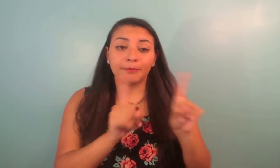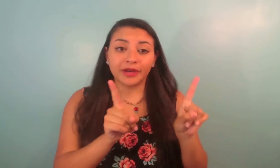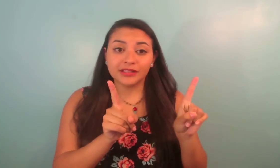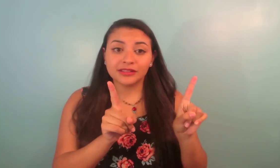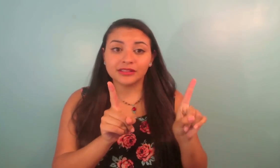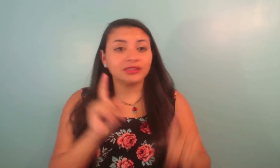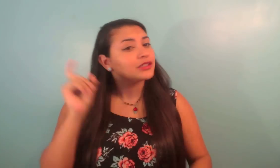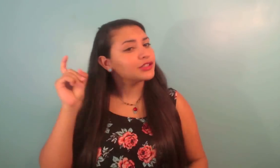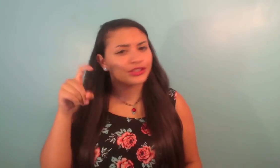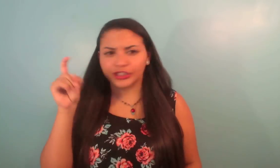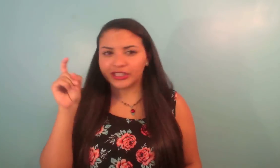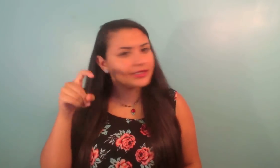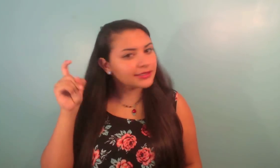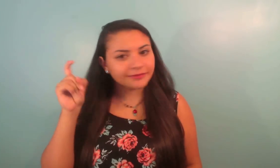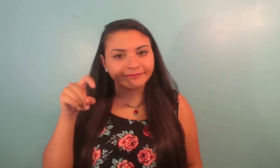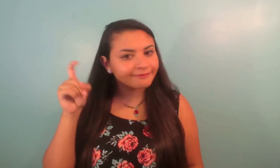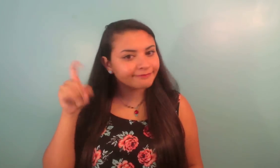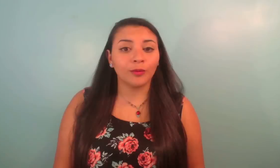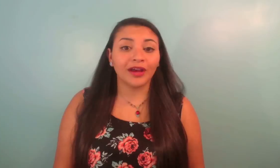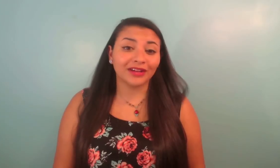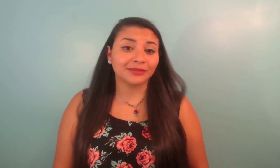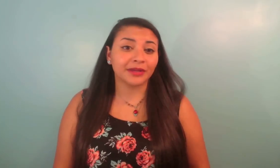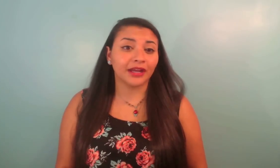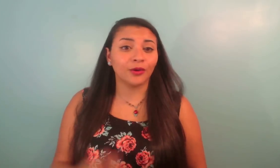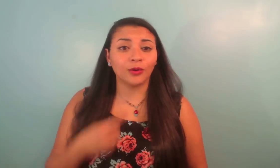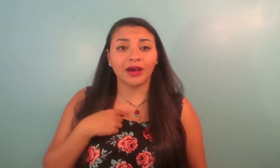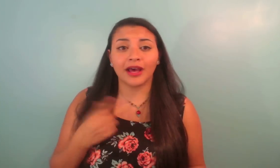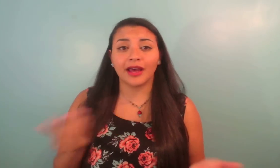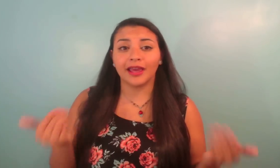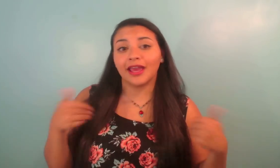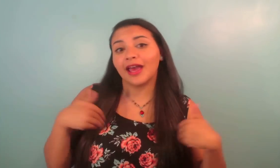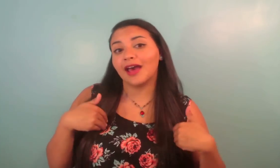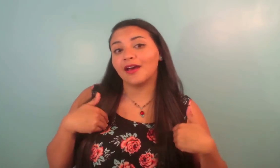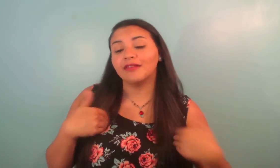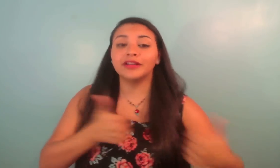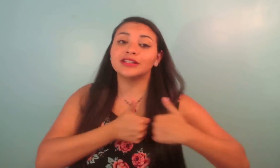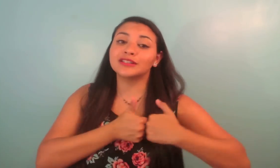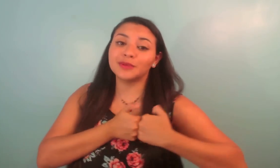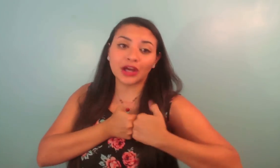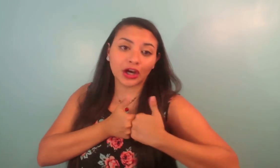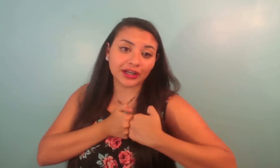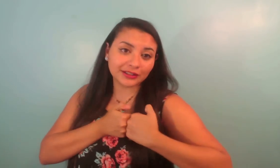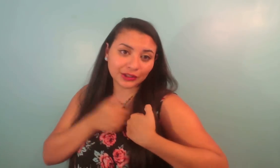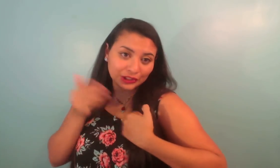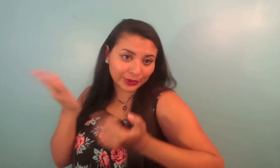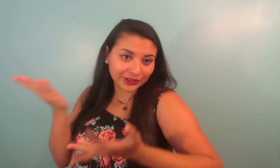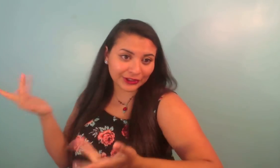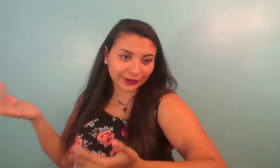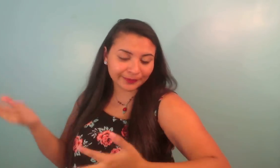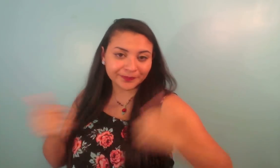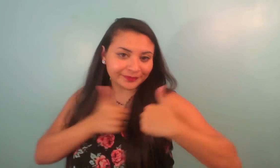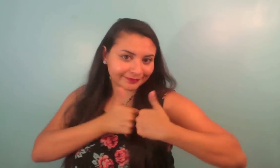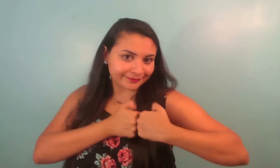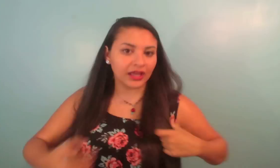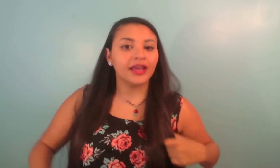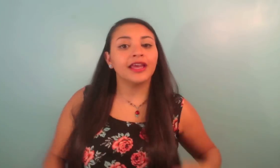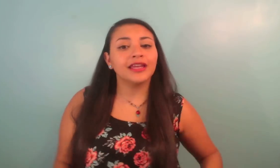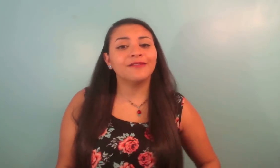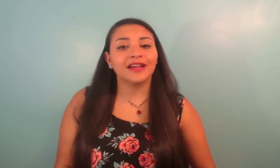but shouldn't. I've got somebody at home. I have a sweetheart turned towards her. And if I